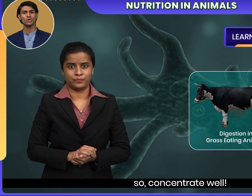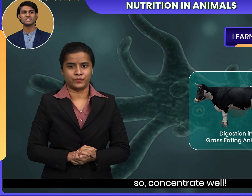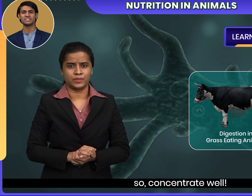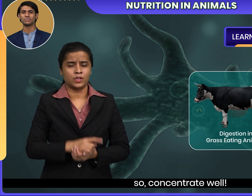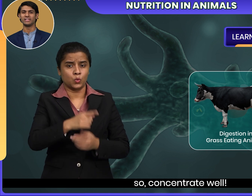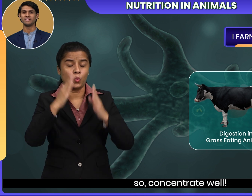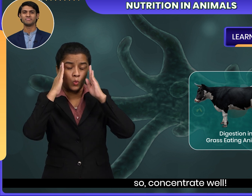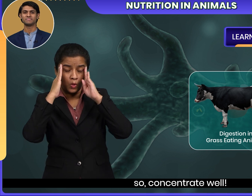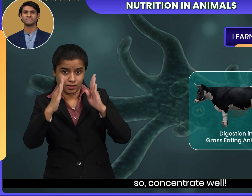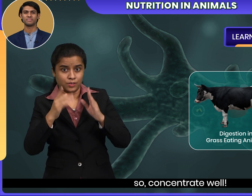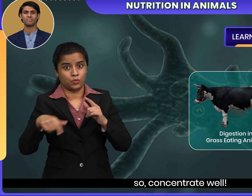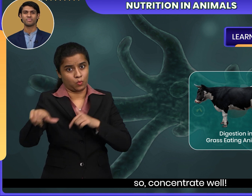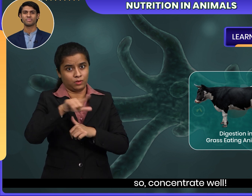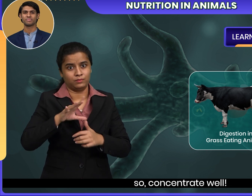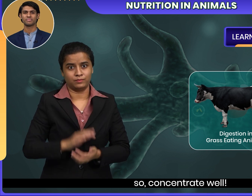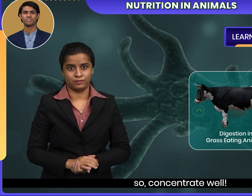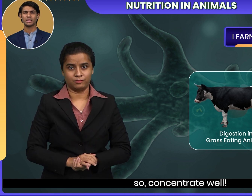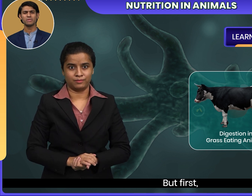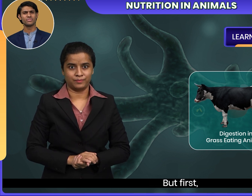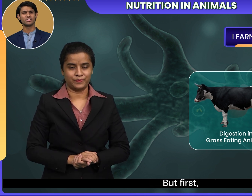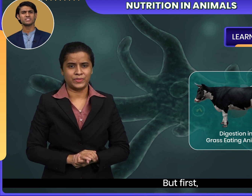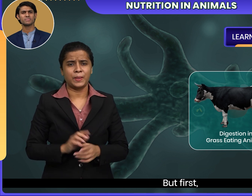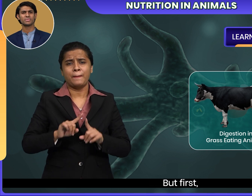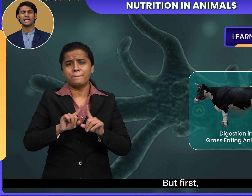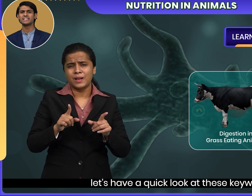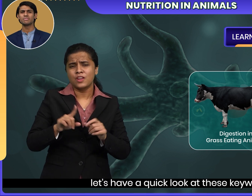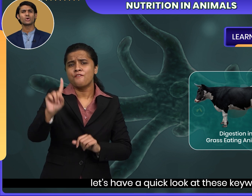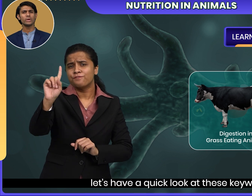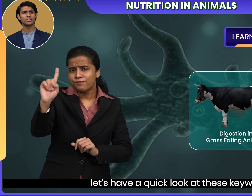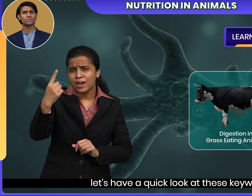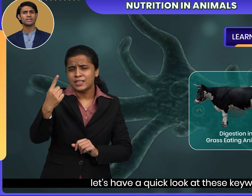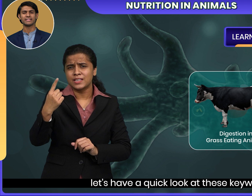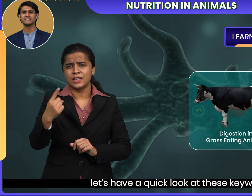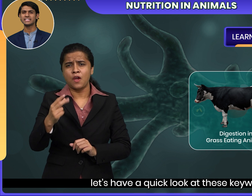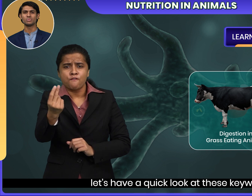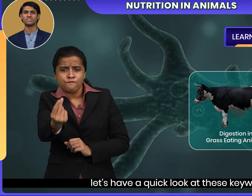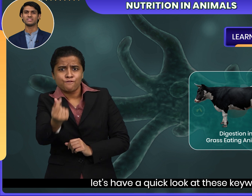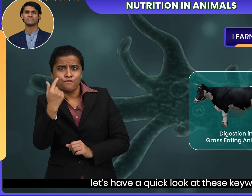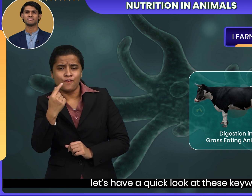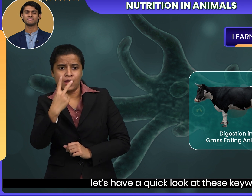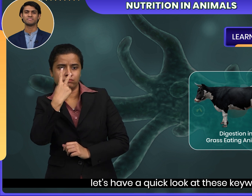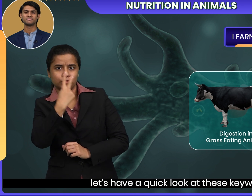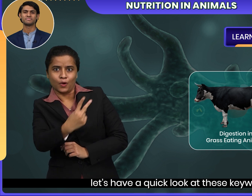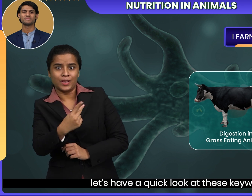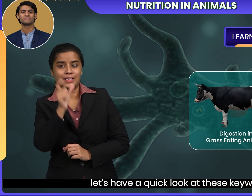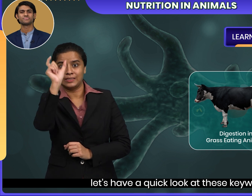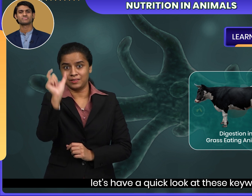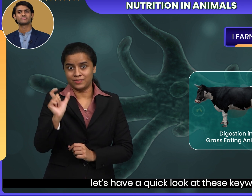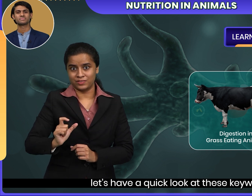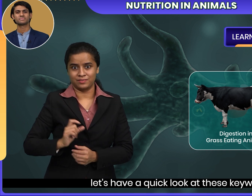So concentrate well. But first, let's have a quick look at these keywords.